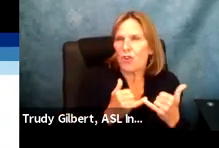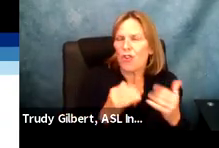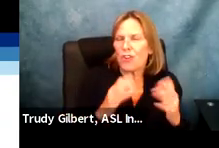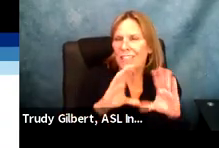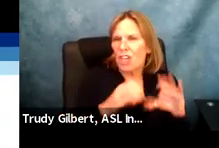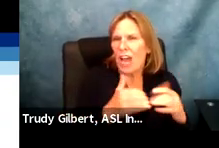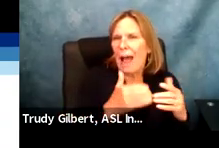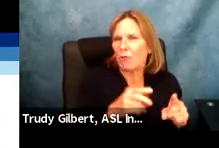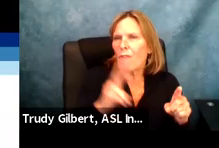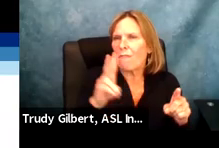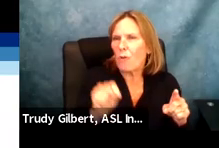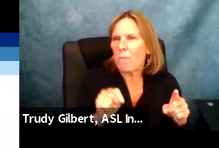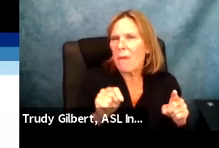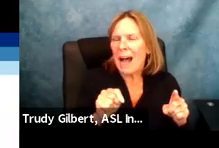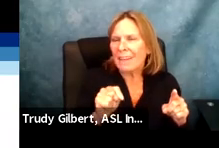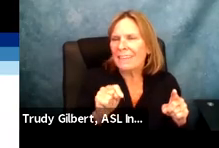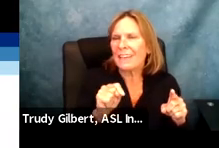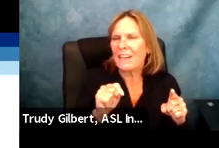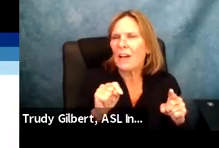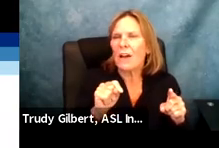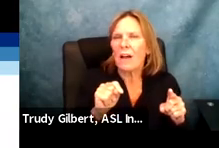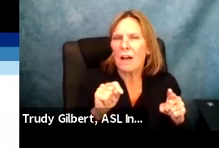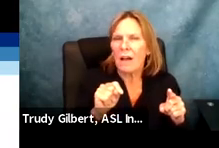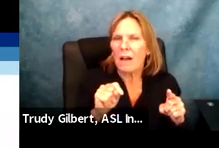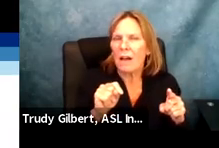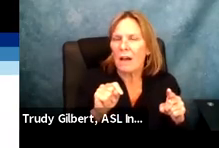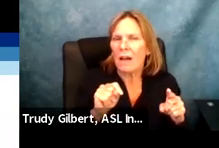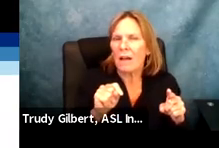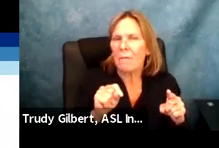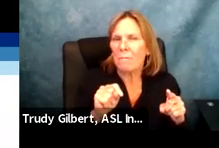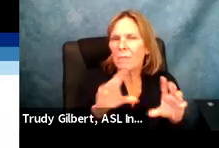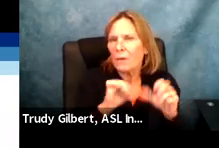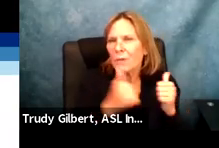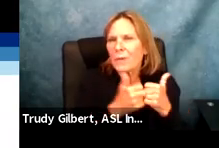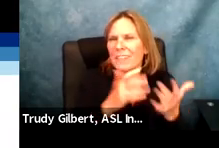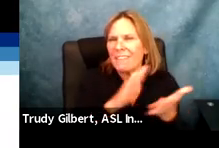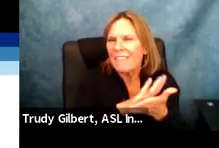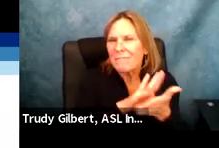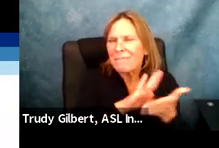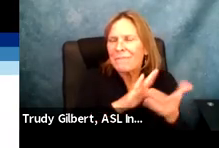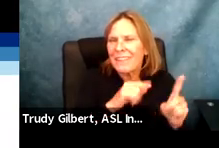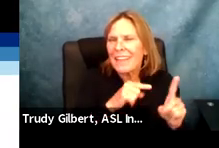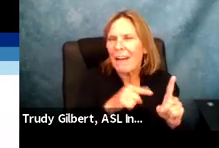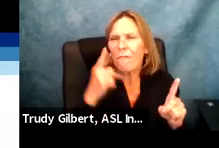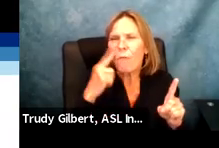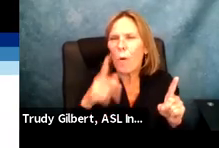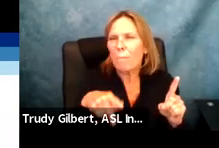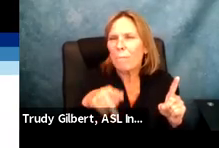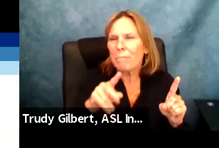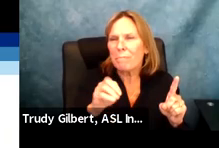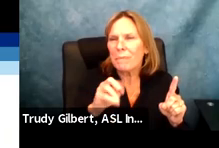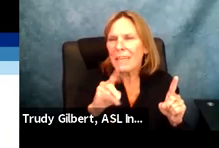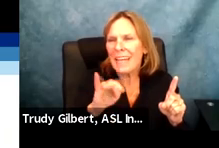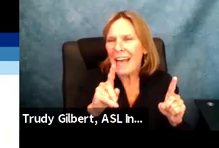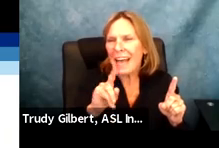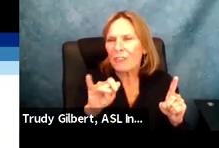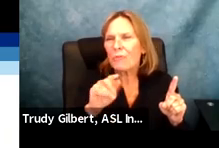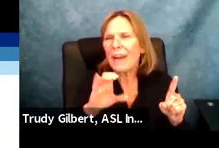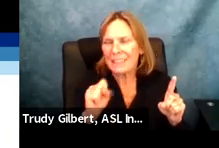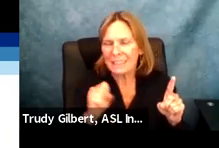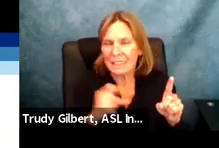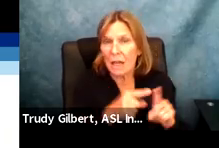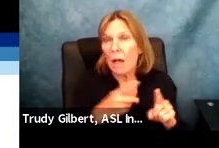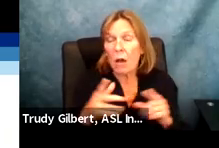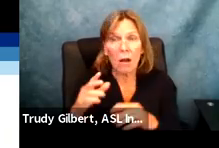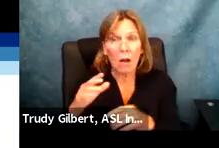Pediatrics. And I'm just going to take a few moments to talk about how excited we are as pediatricians that the COVID-19 vaccine